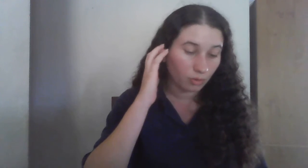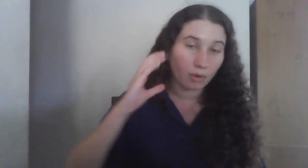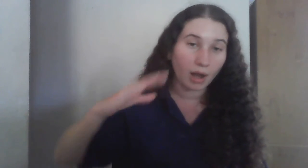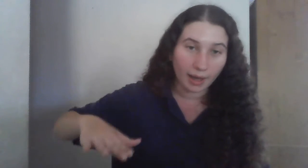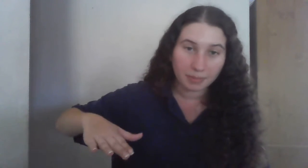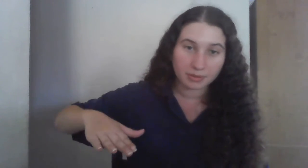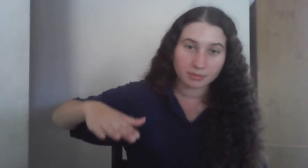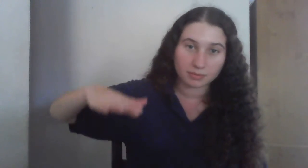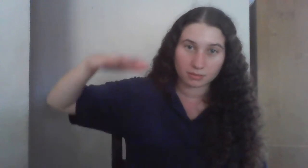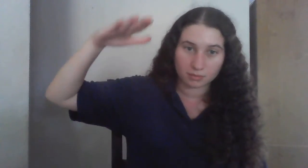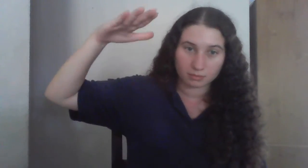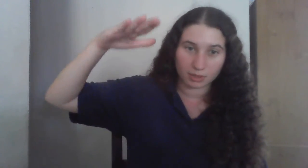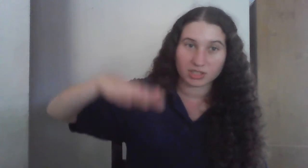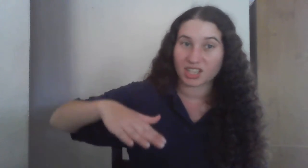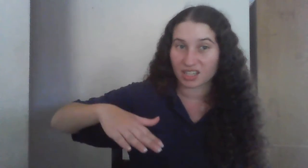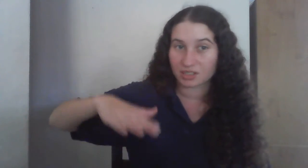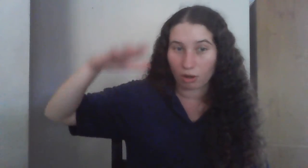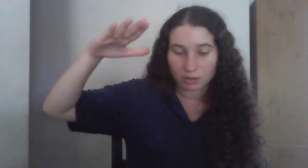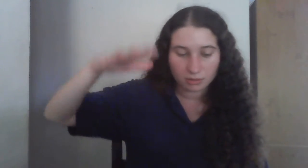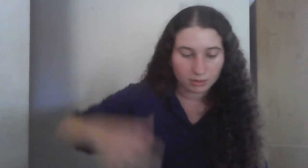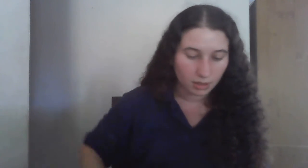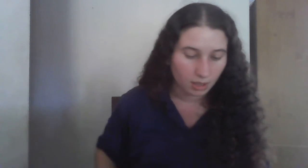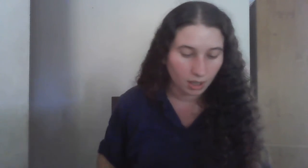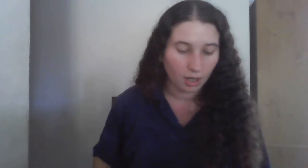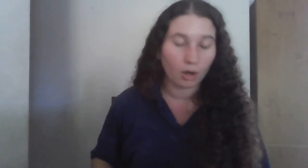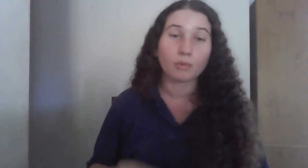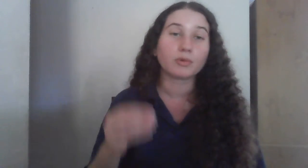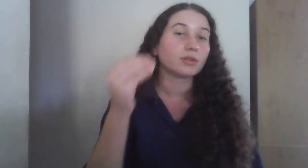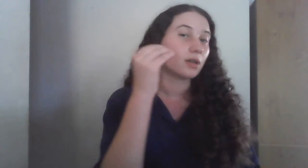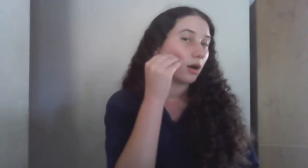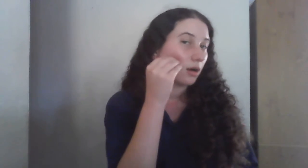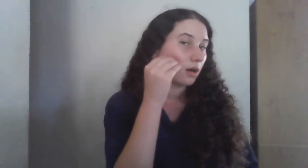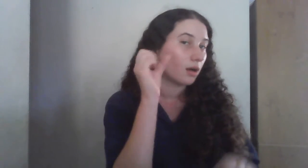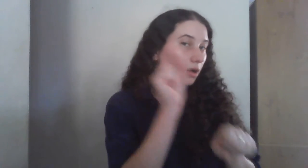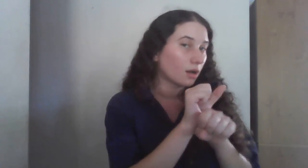Grow up, person getting taller. Homework.